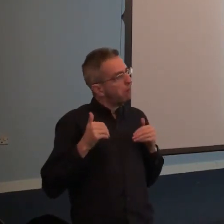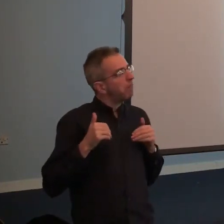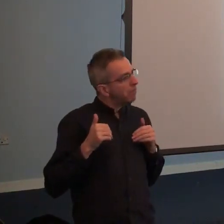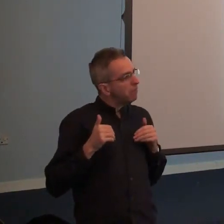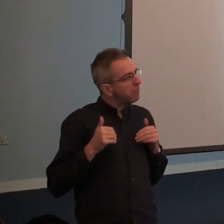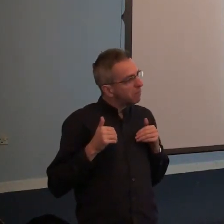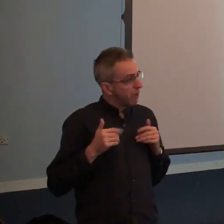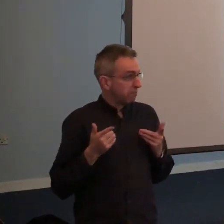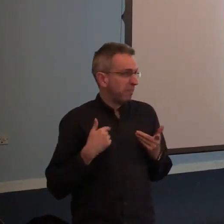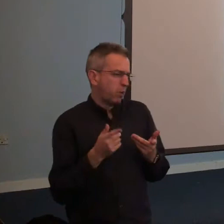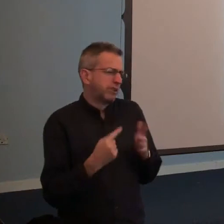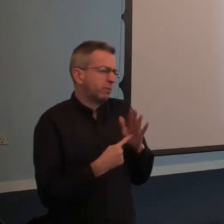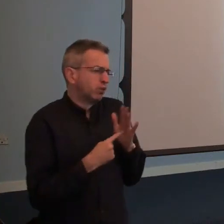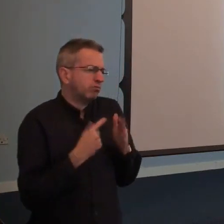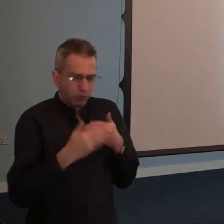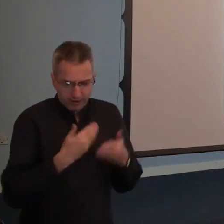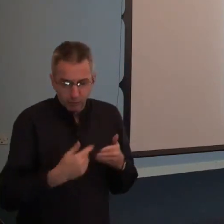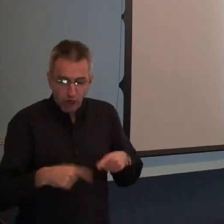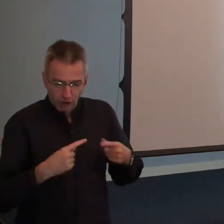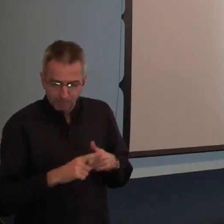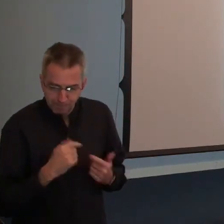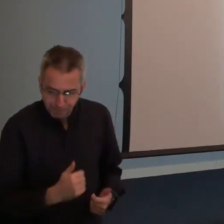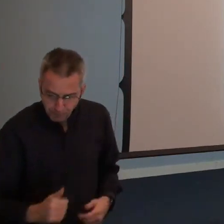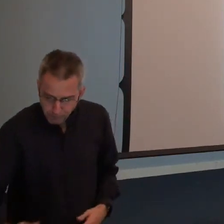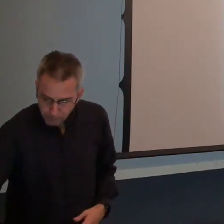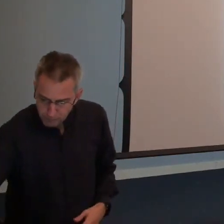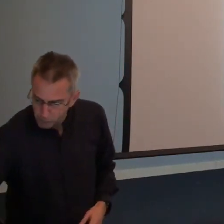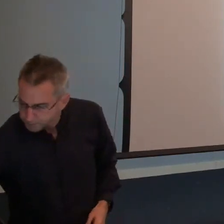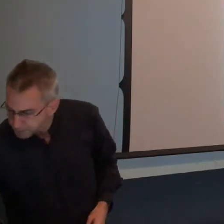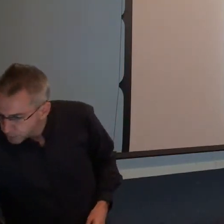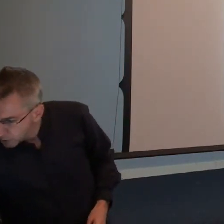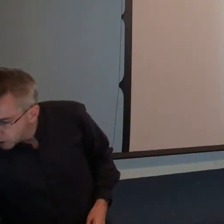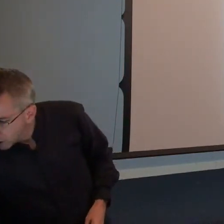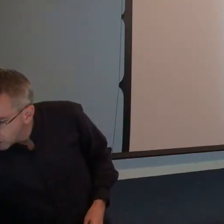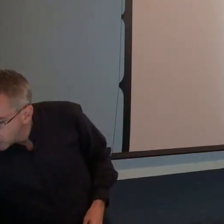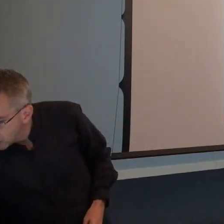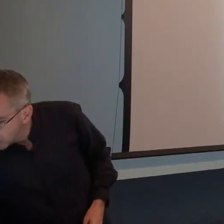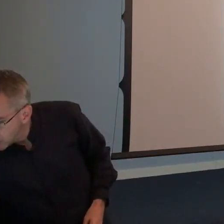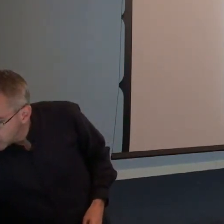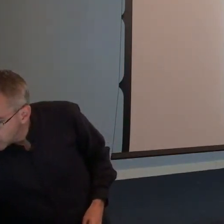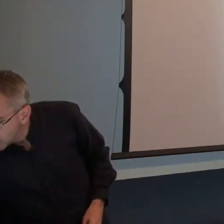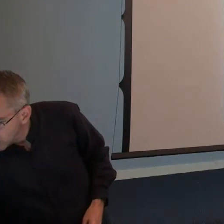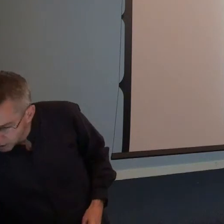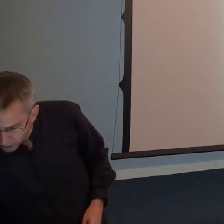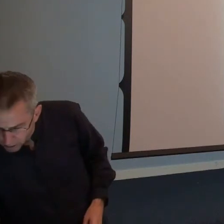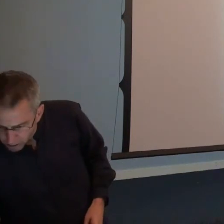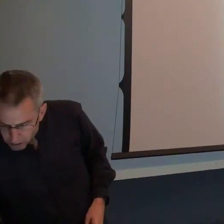her role just to be quite separate from the discussion, just there to gather information and conduct the interviews.